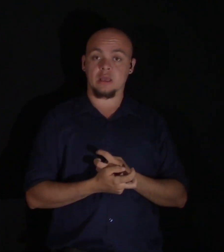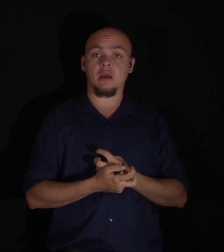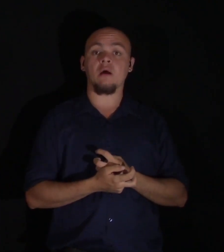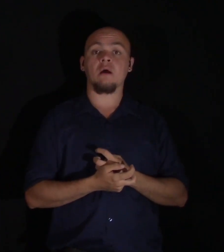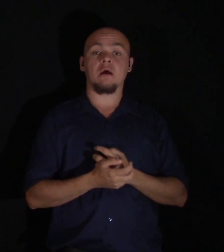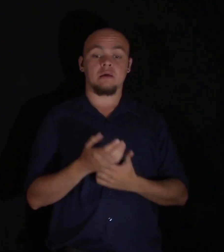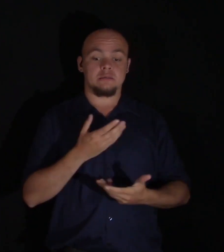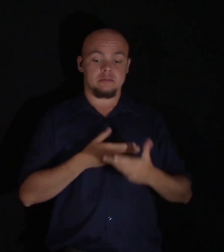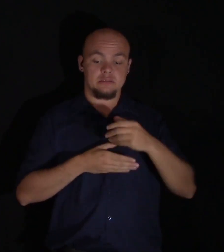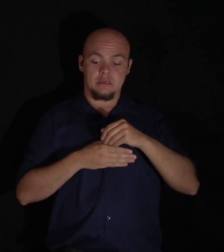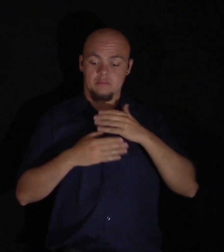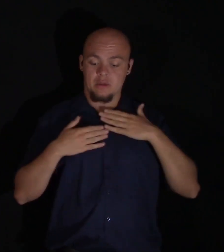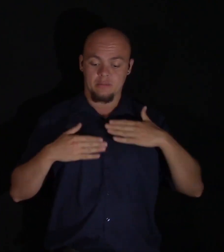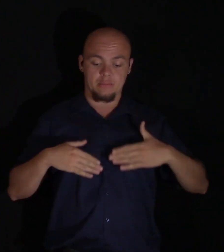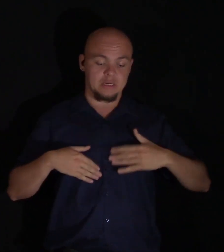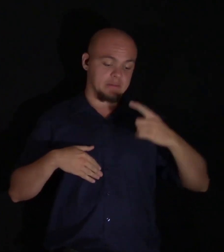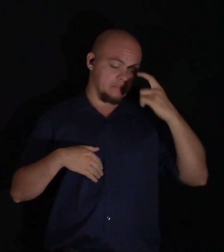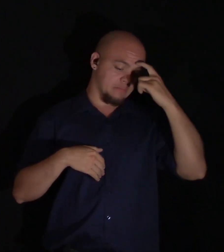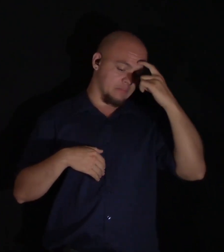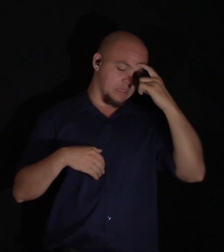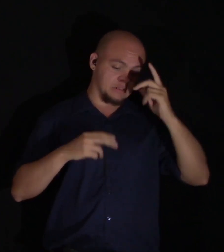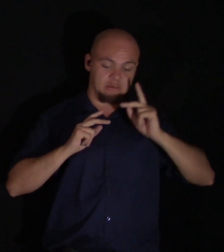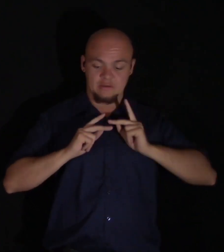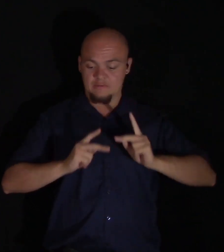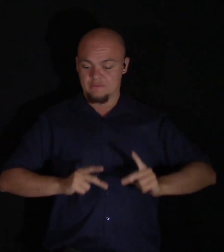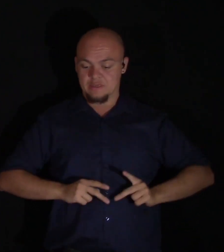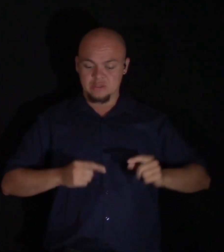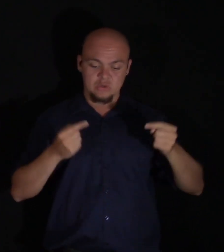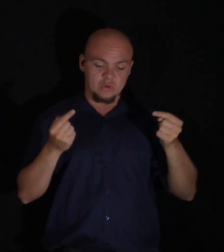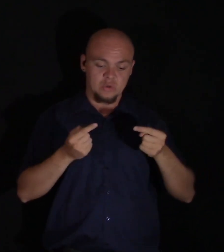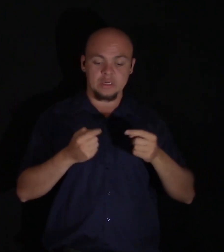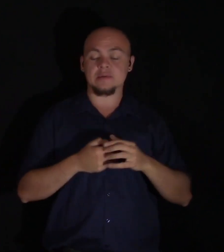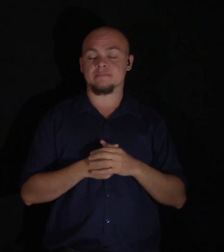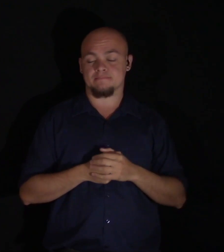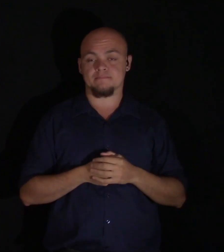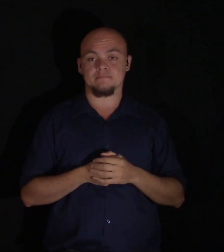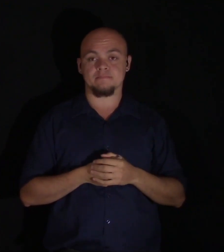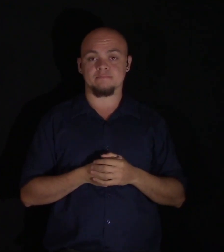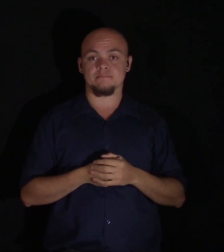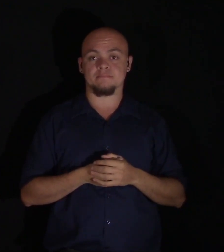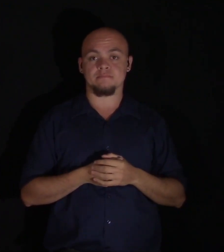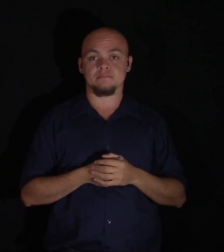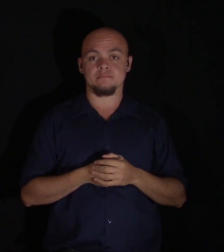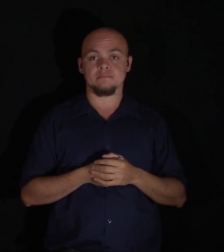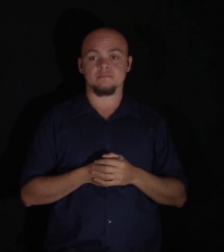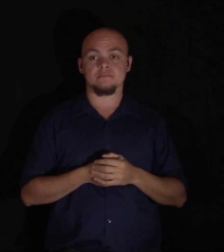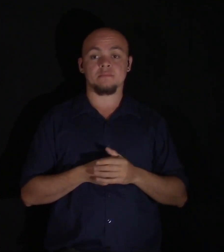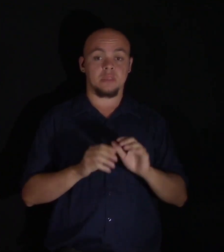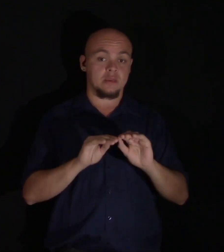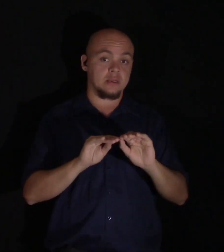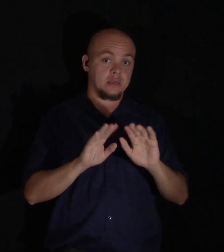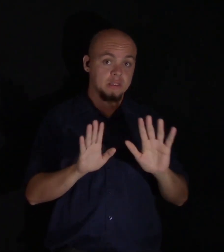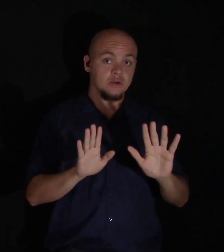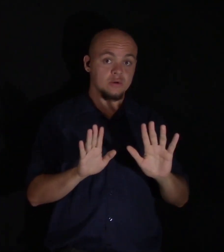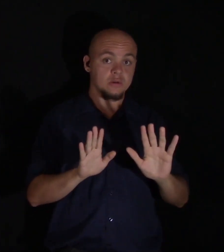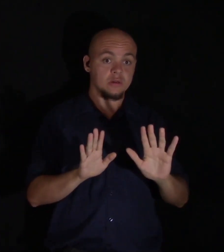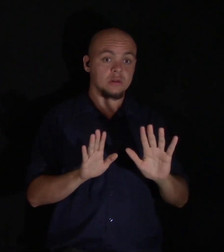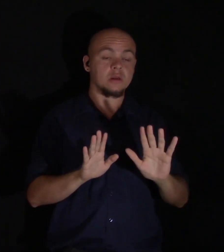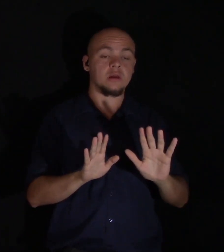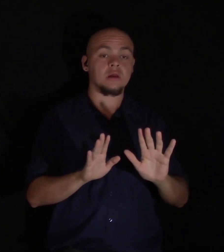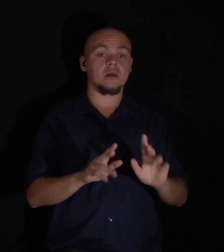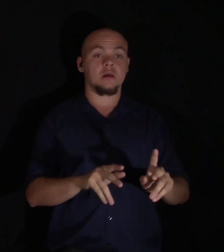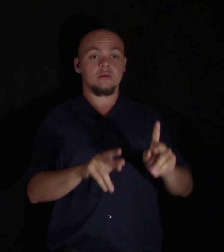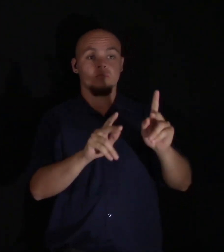with mental and physical aches and pains. But let me be clear, offering perpetrators a